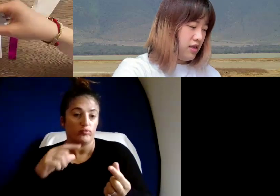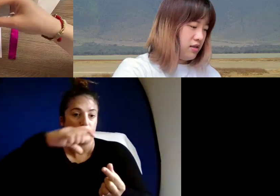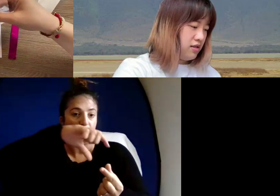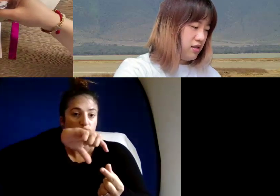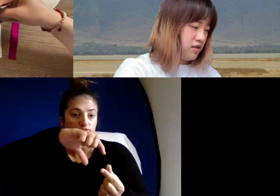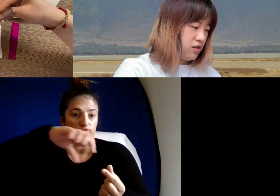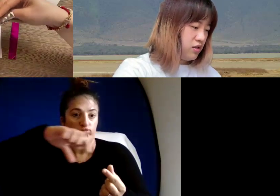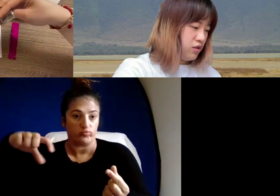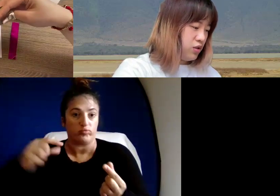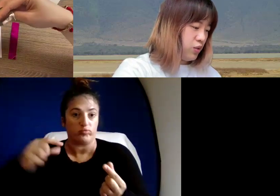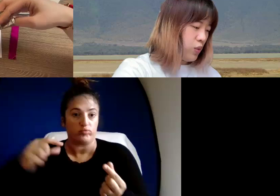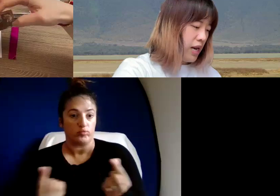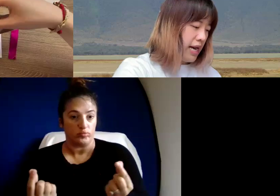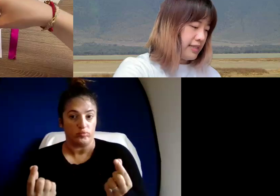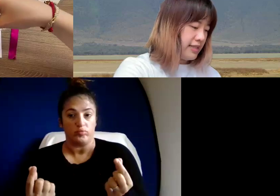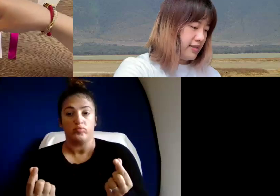and